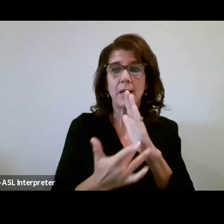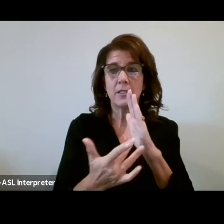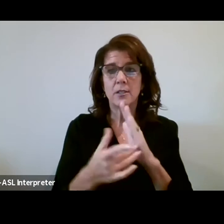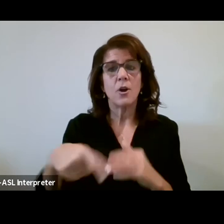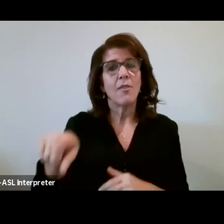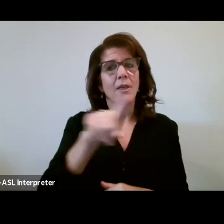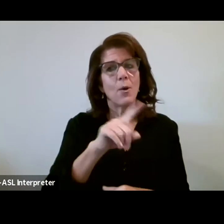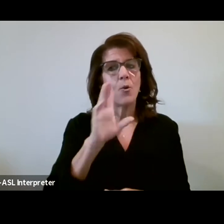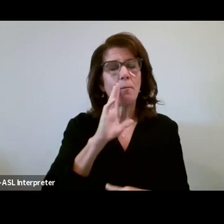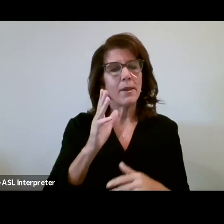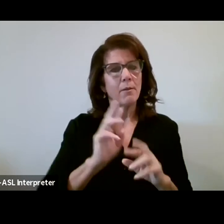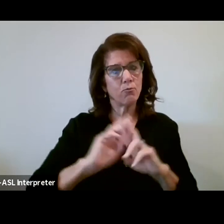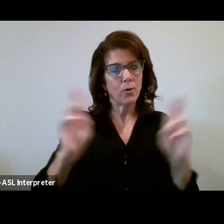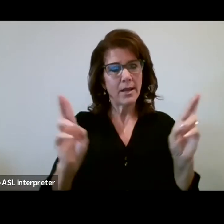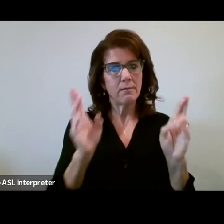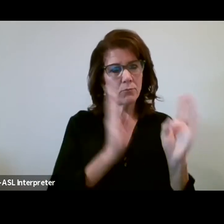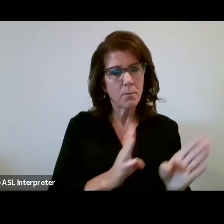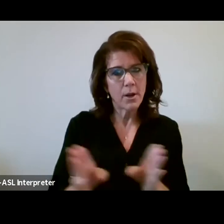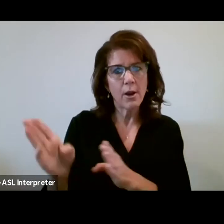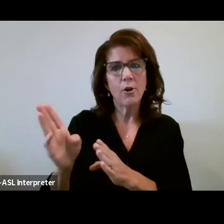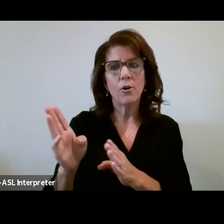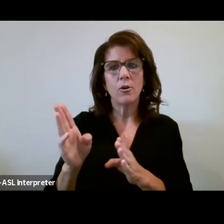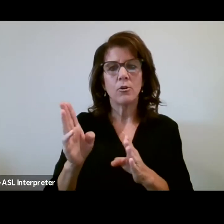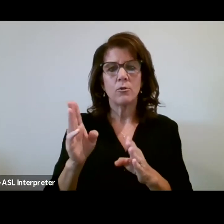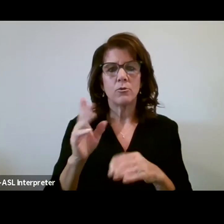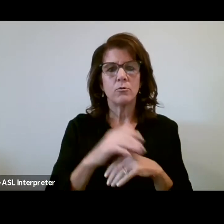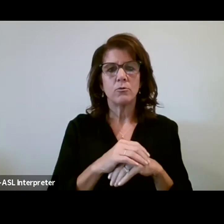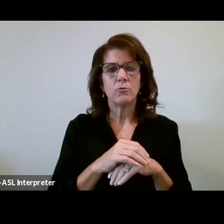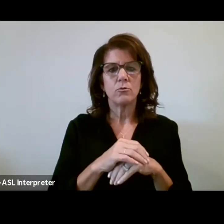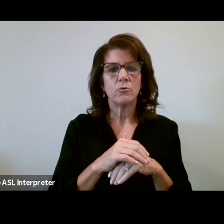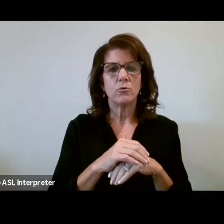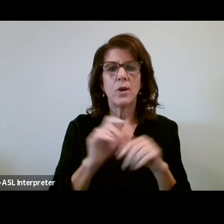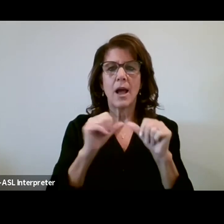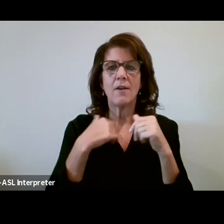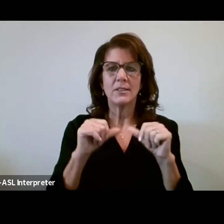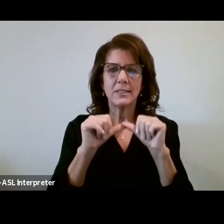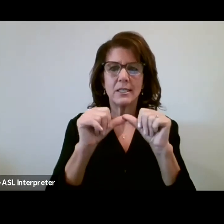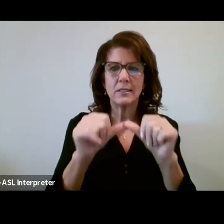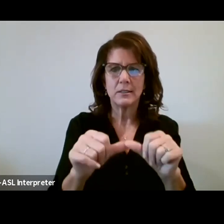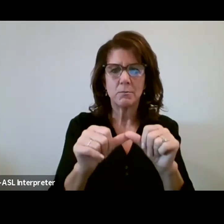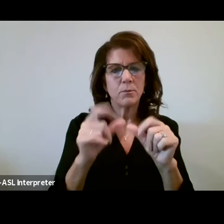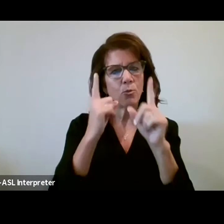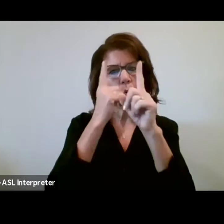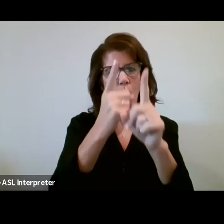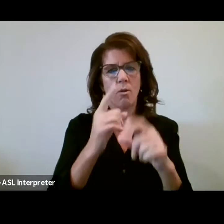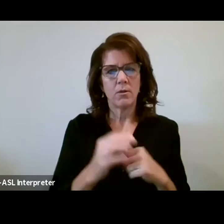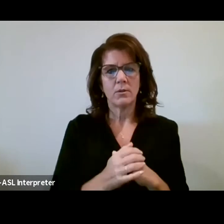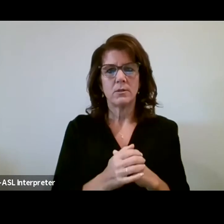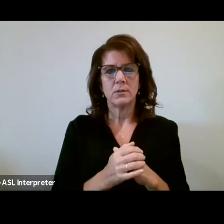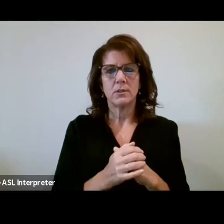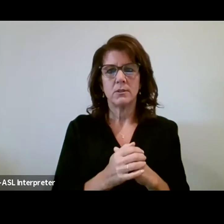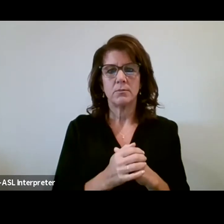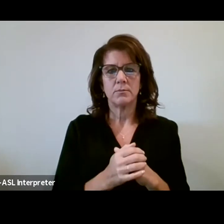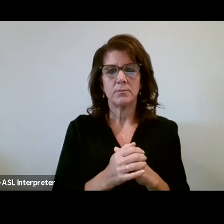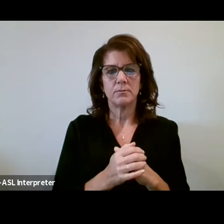be better equipped to contribute to reaching the Sustainable Development Goals, the